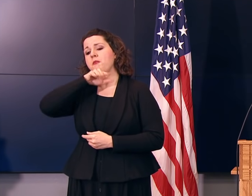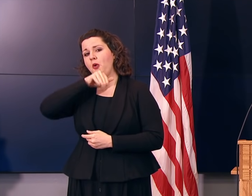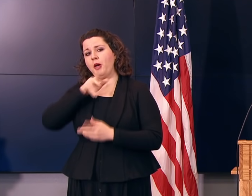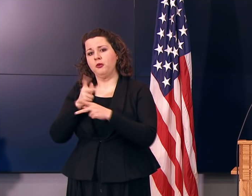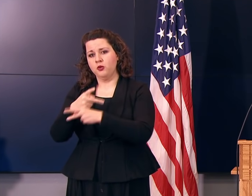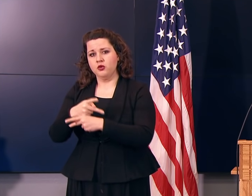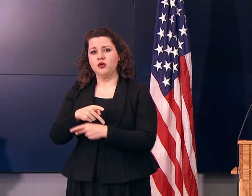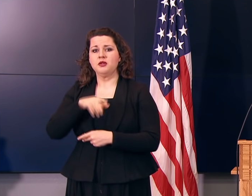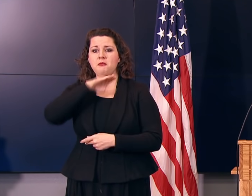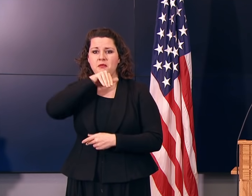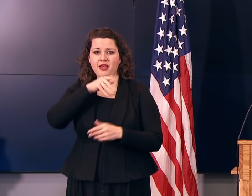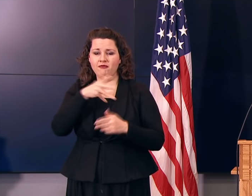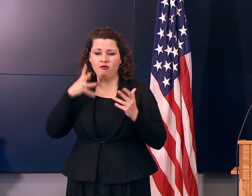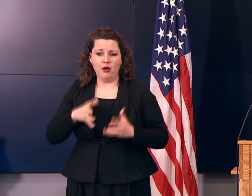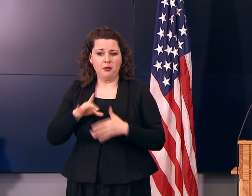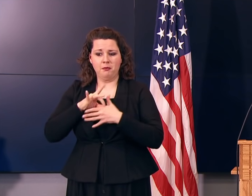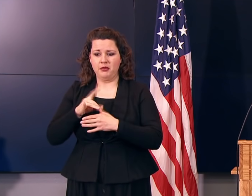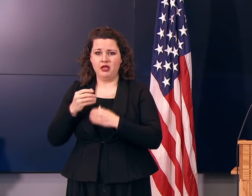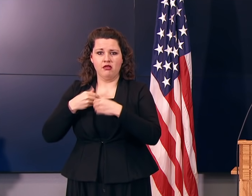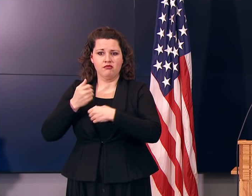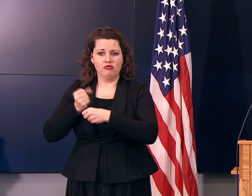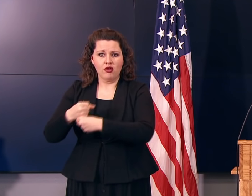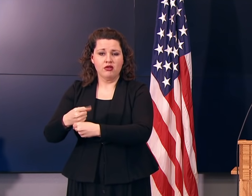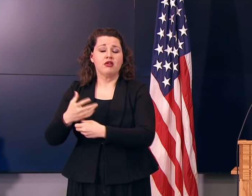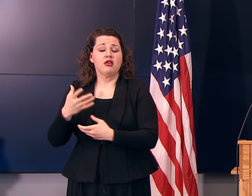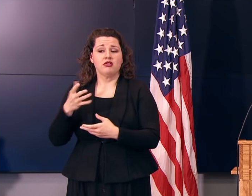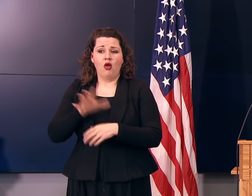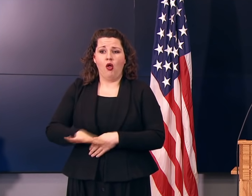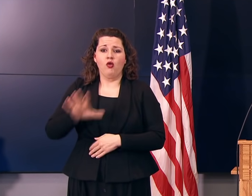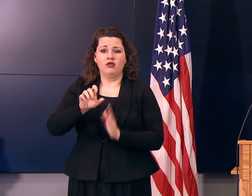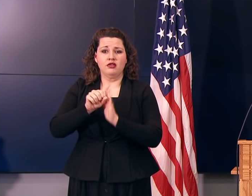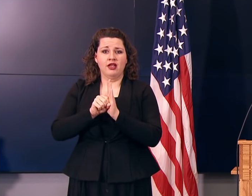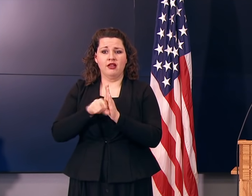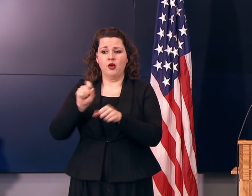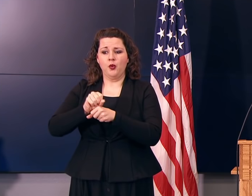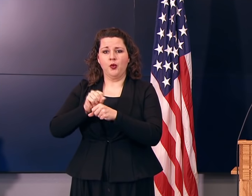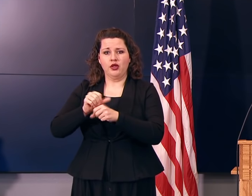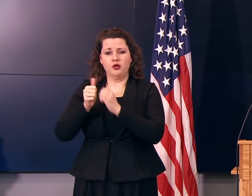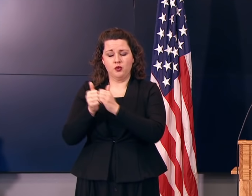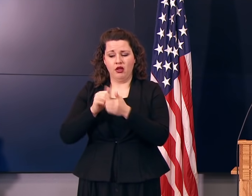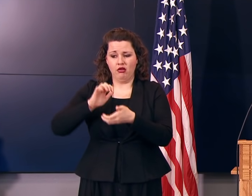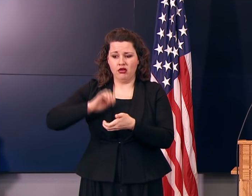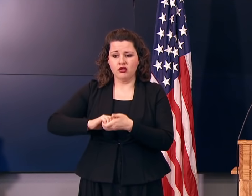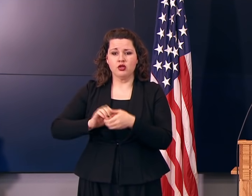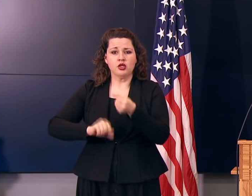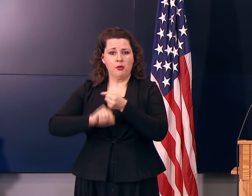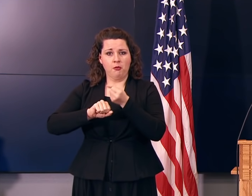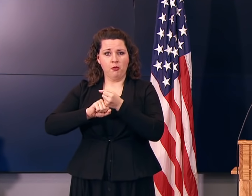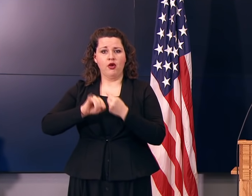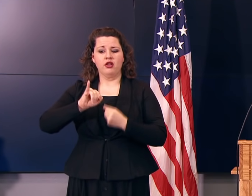meat processors across the state are working together to support the Iowa Food Bank